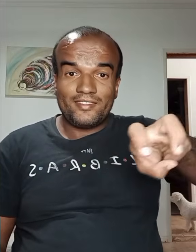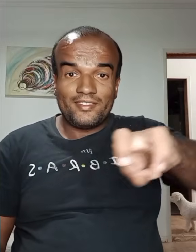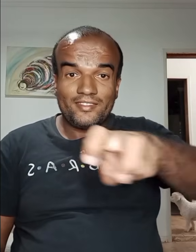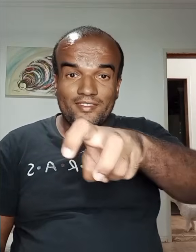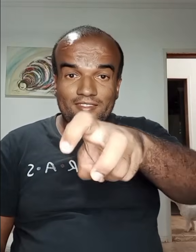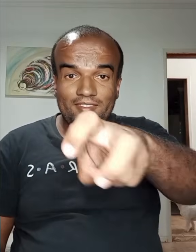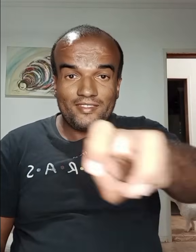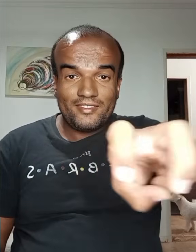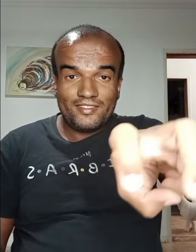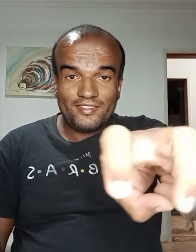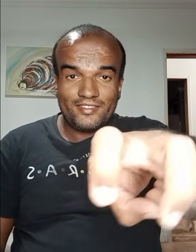Set me free.